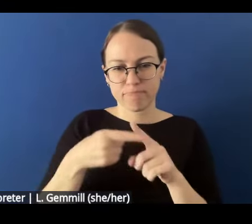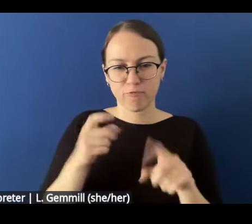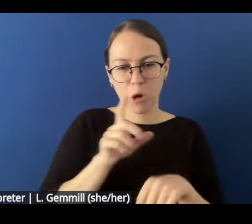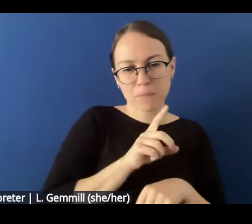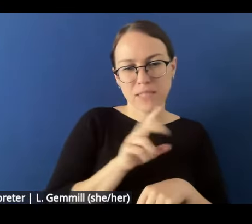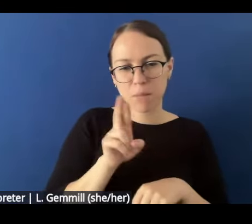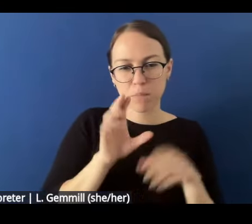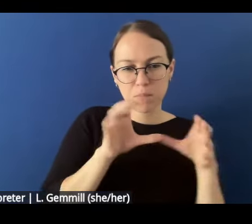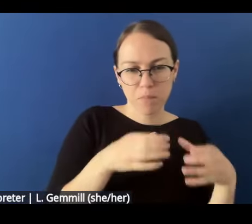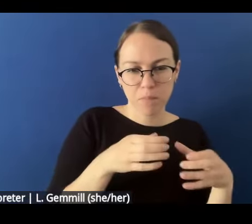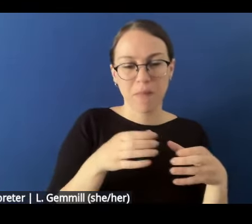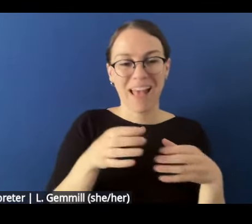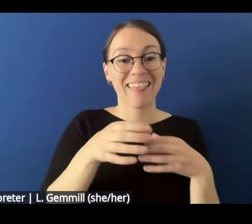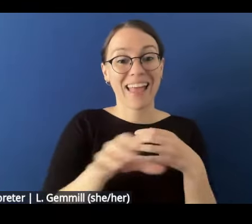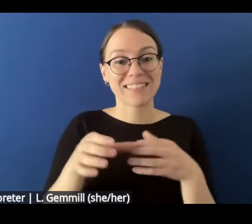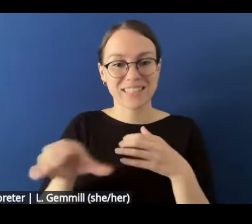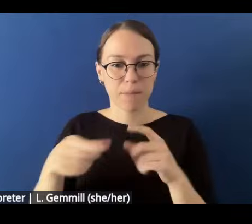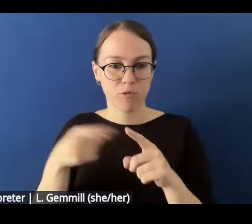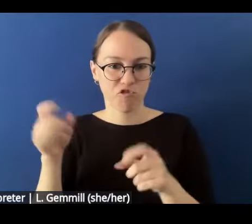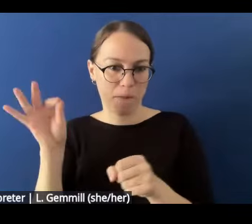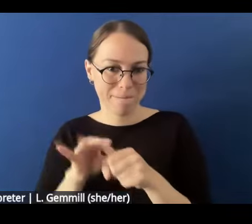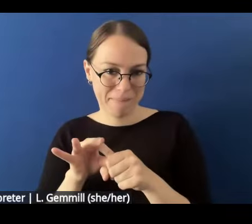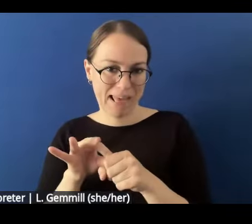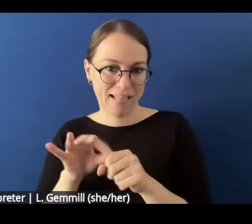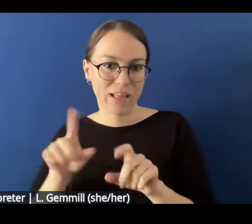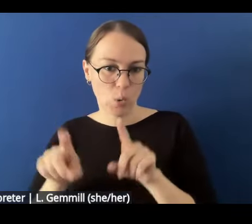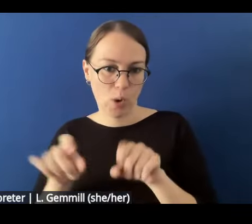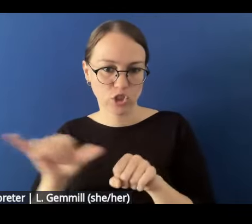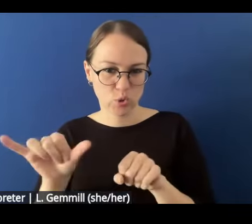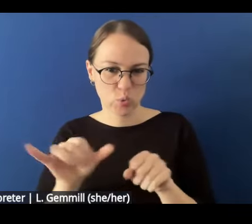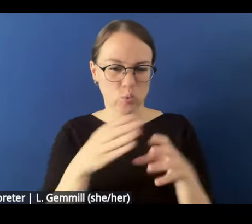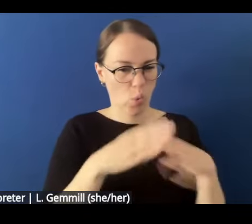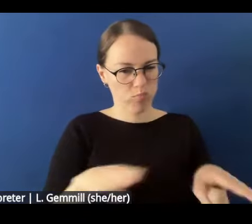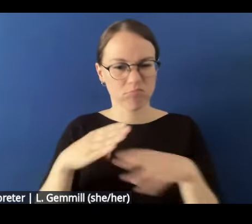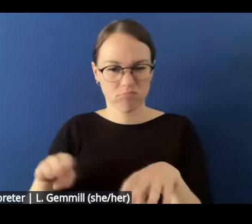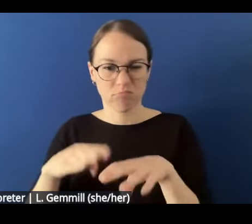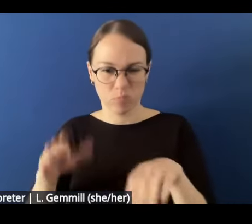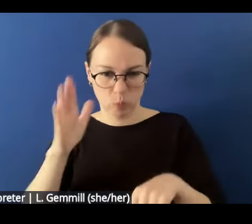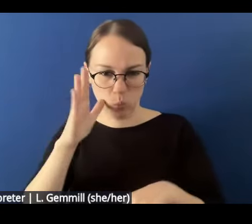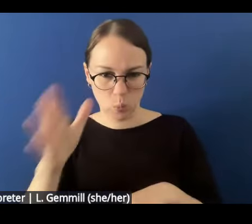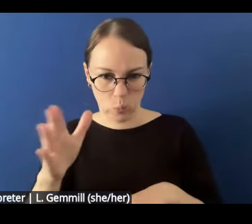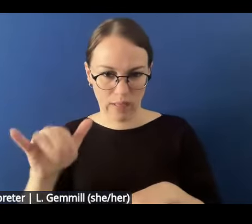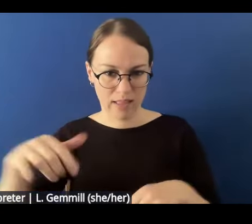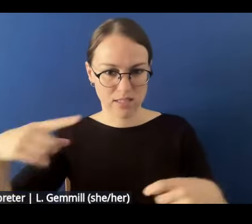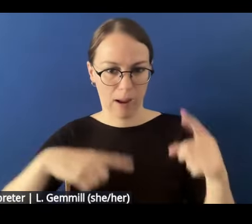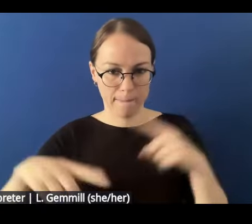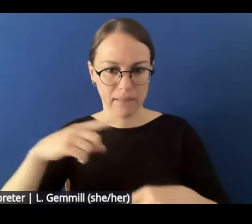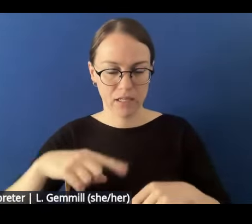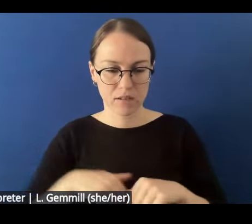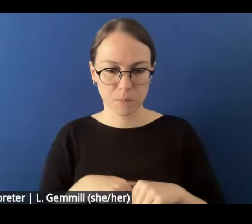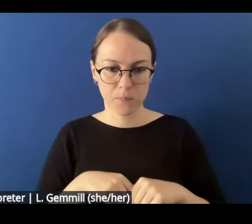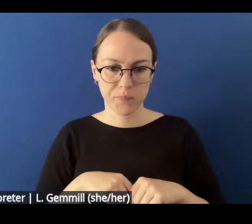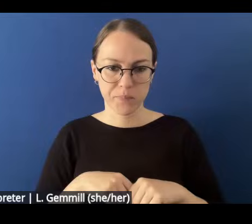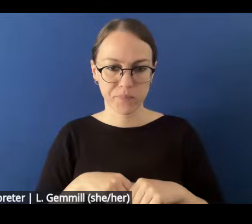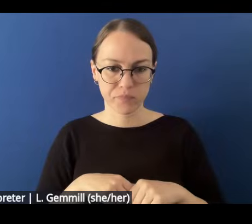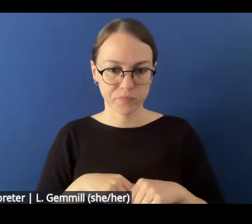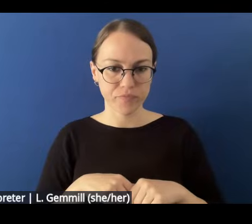ballot question petitions as well. So that is coming. And then the